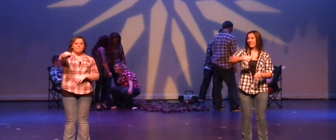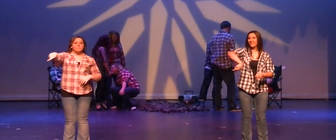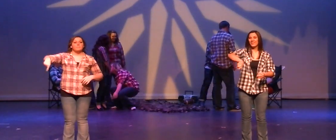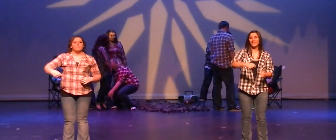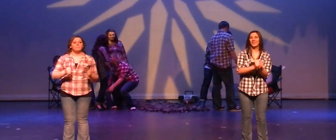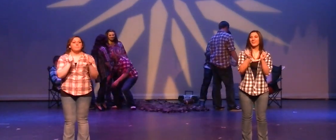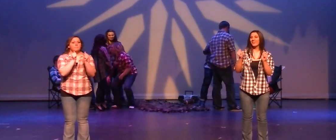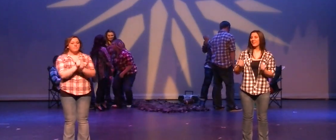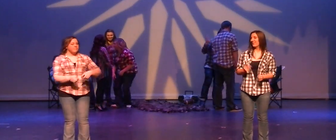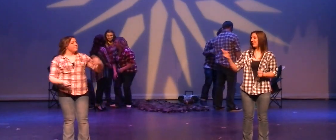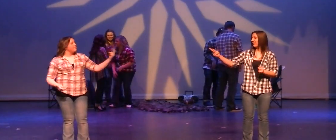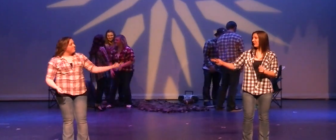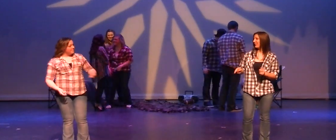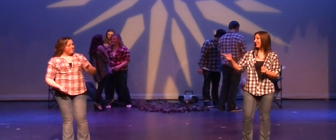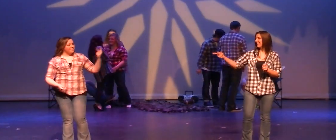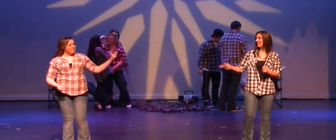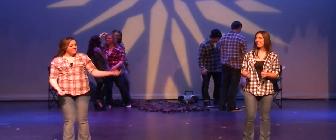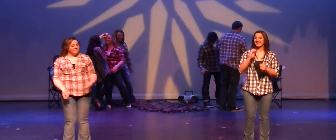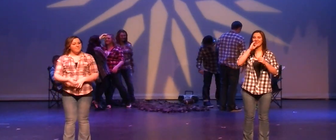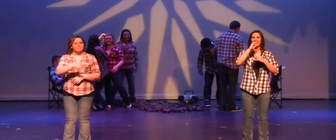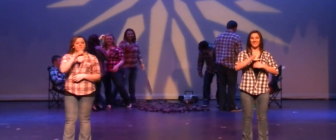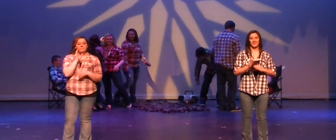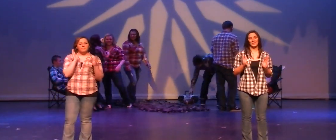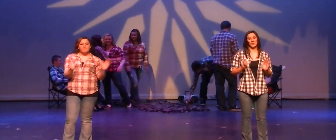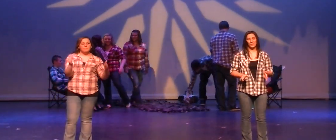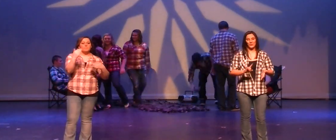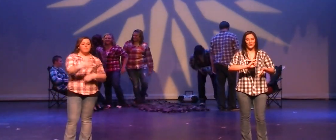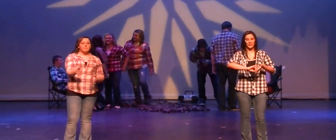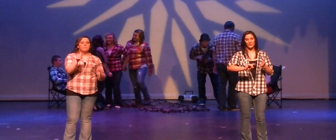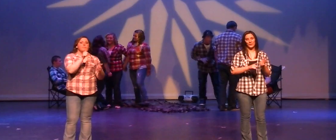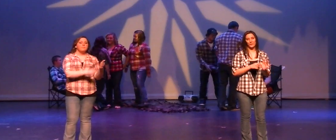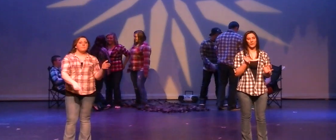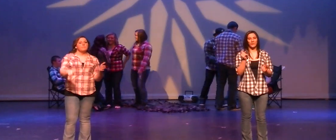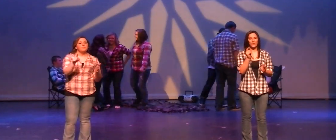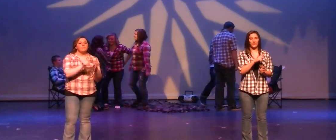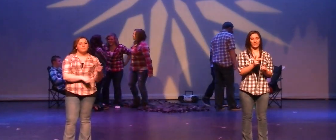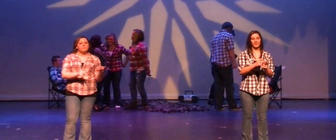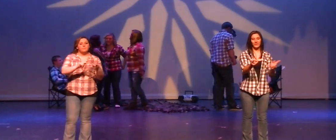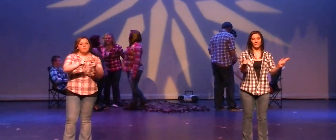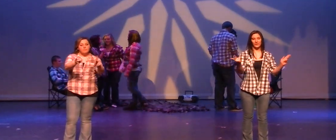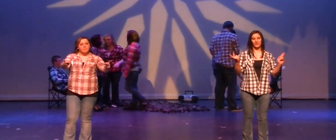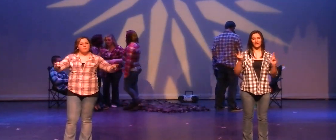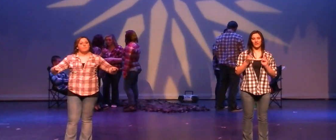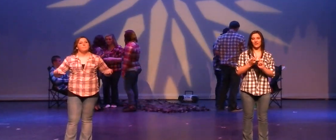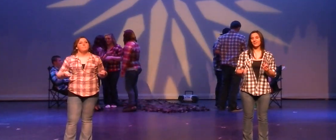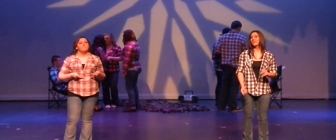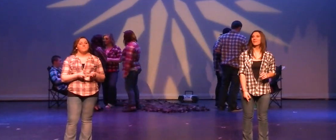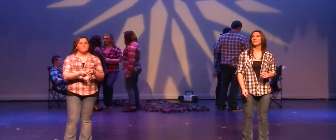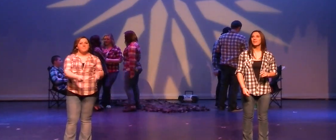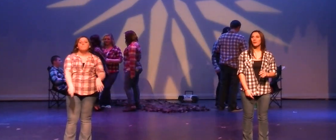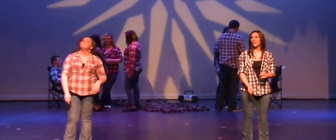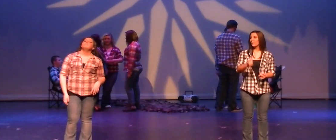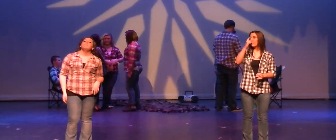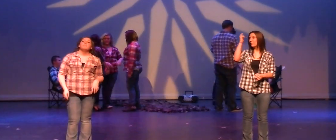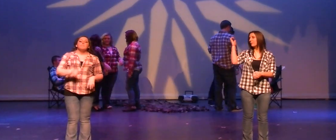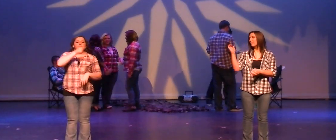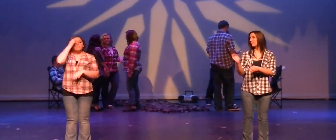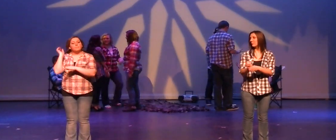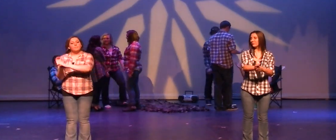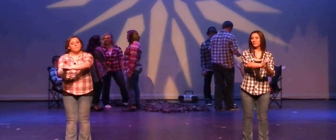everybody out of here Let that heat cool, want you to so paralyzed But now you can reach your